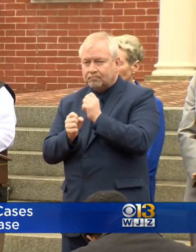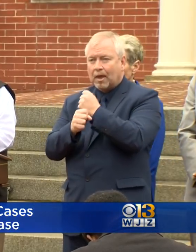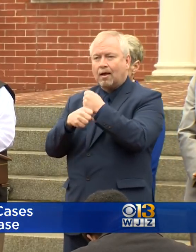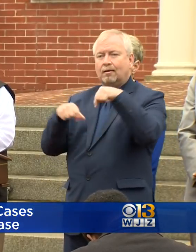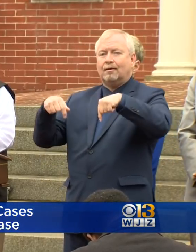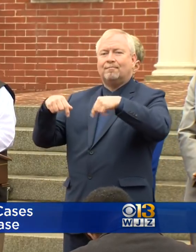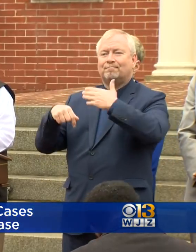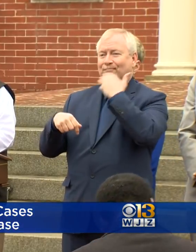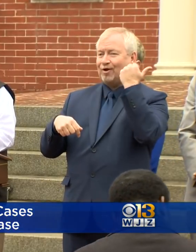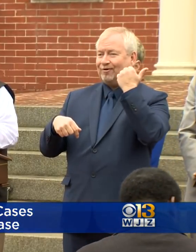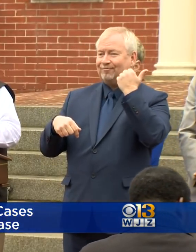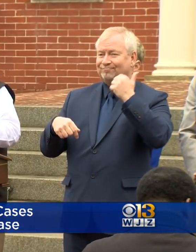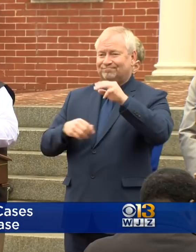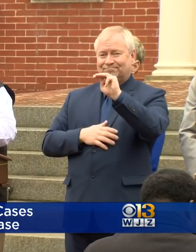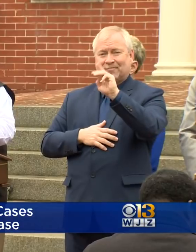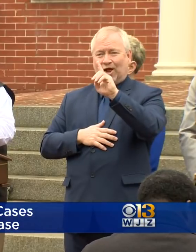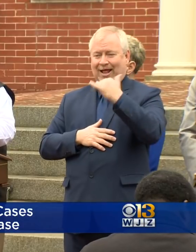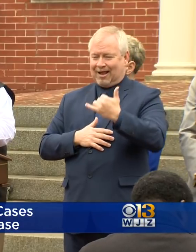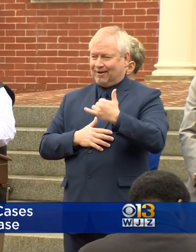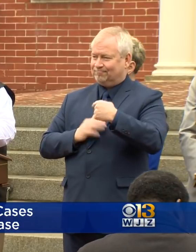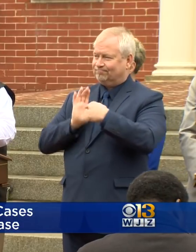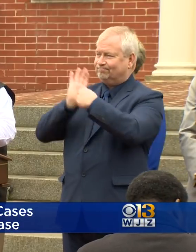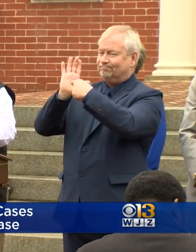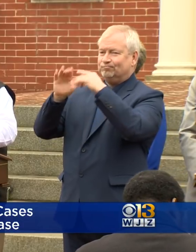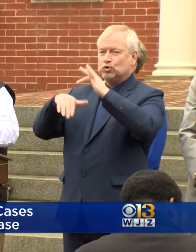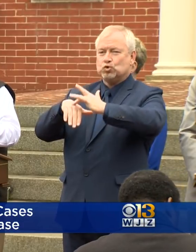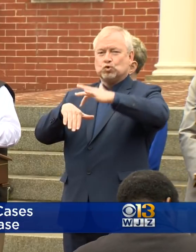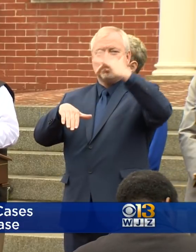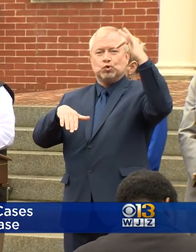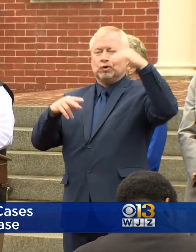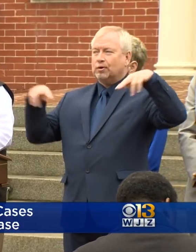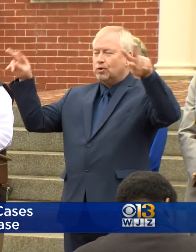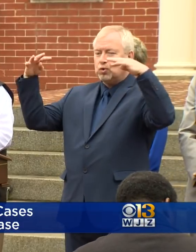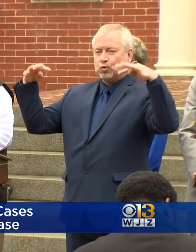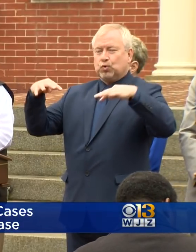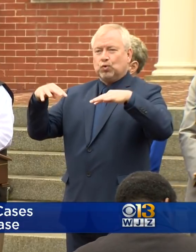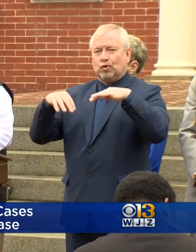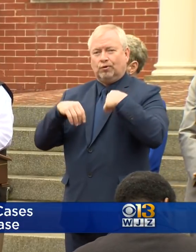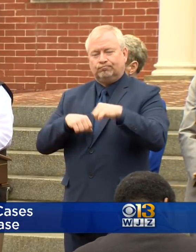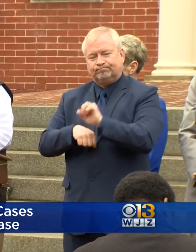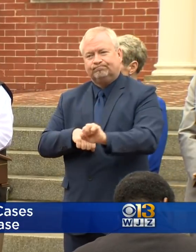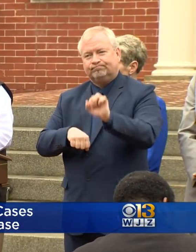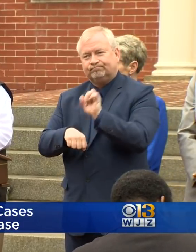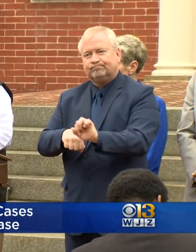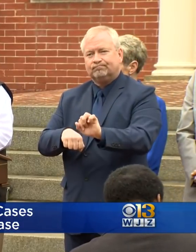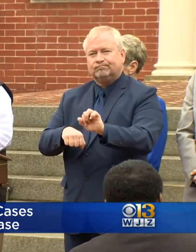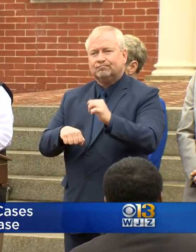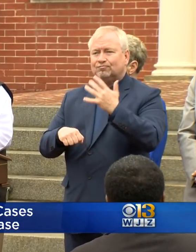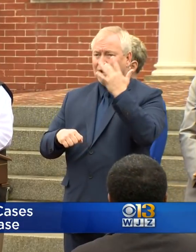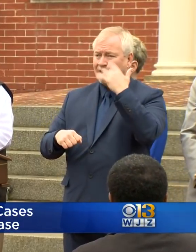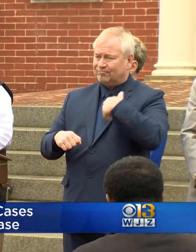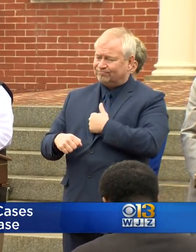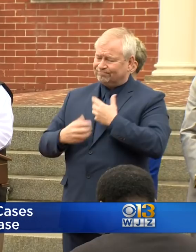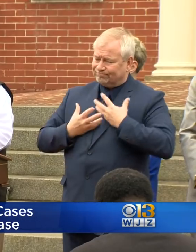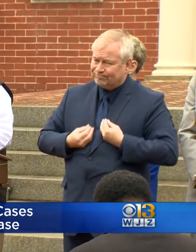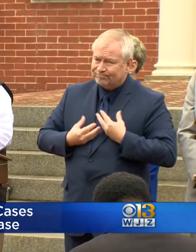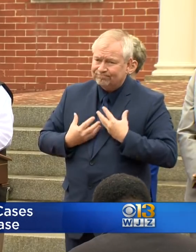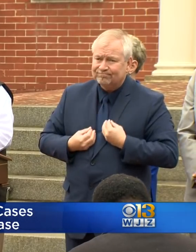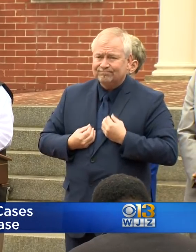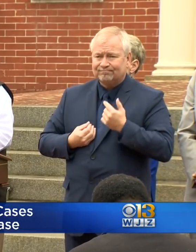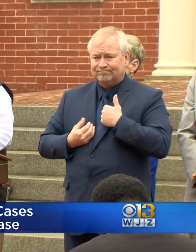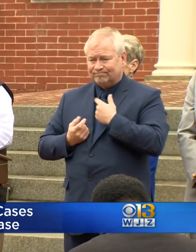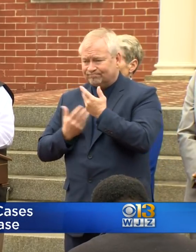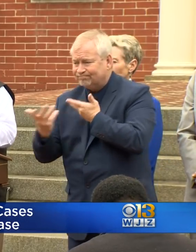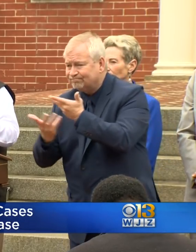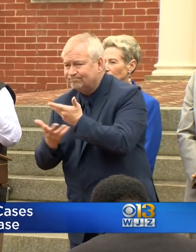shining example of that. We've seen so many examples of compassion and generosity in recent